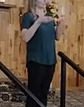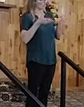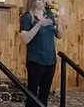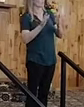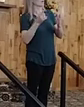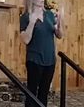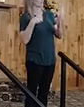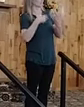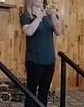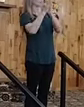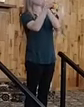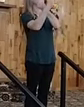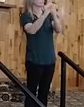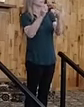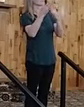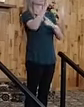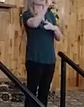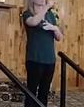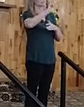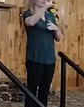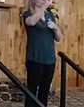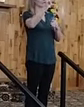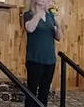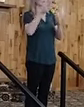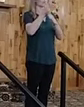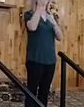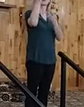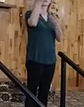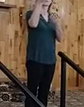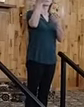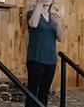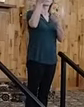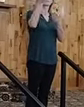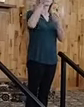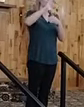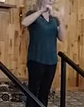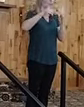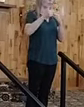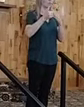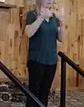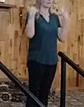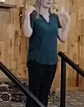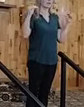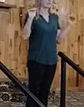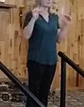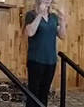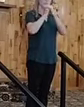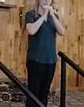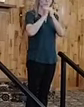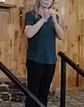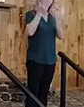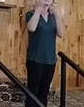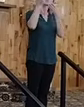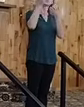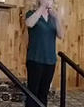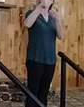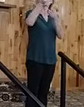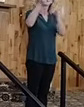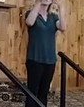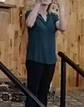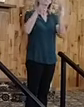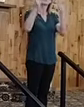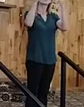salvation through Christ our Lord. Through him, the host of angels adores your majesty and